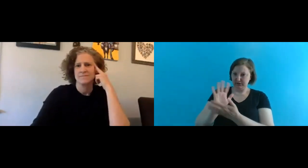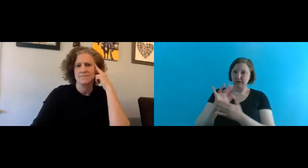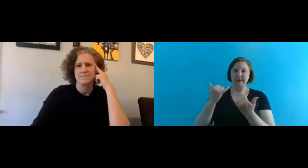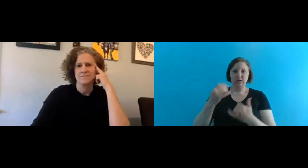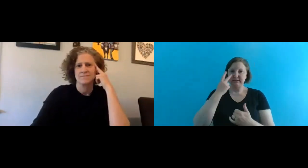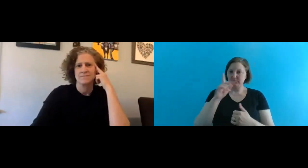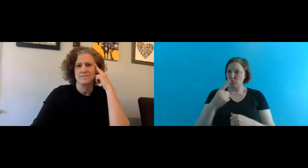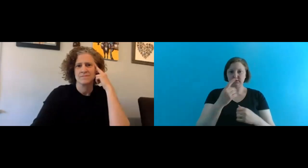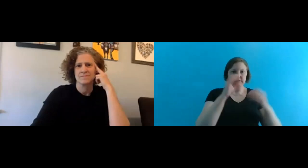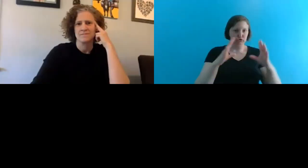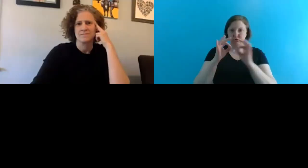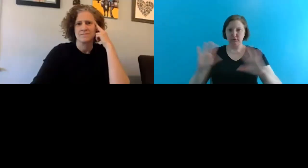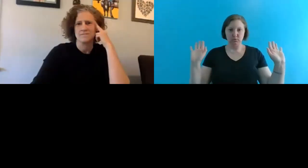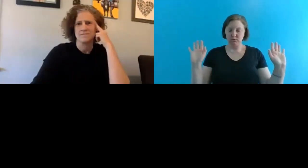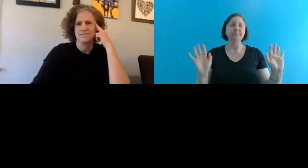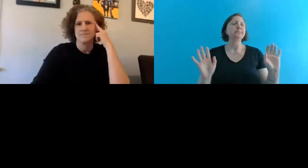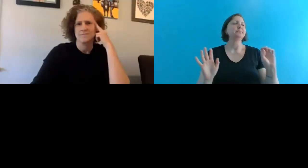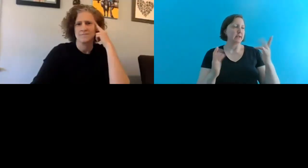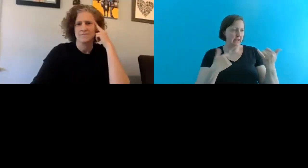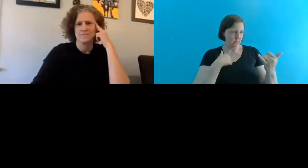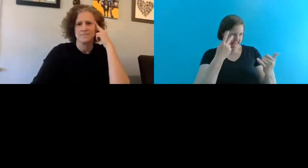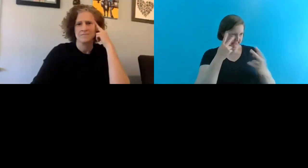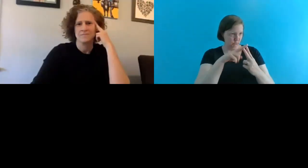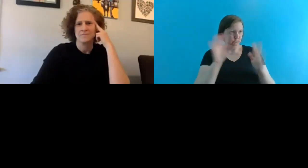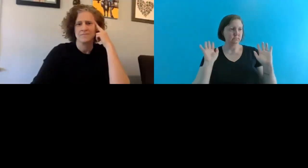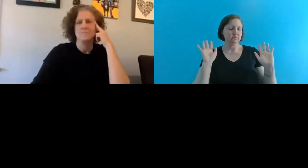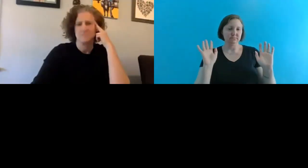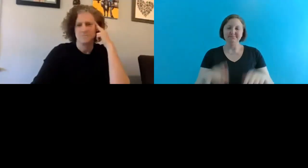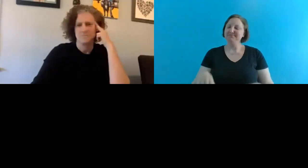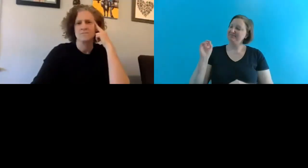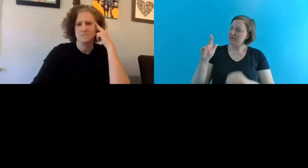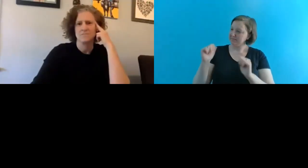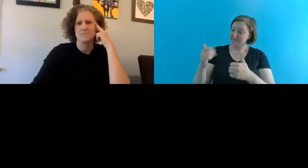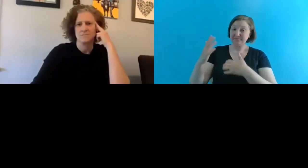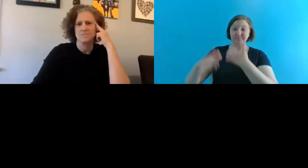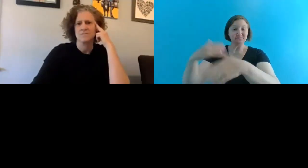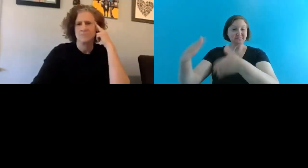Yes. Okay, I see Okay. Edna and Louise now. All right, let's go.